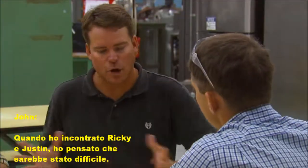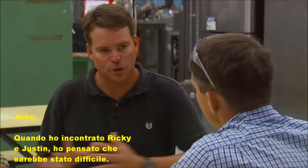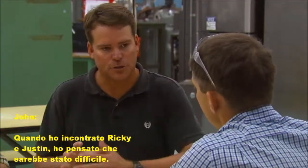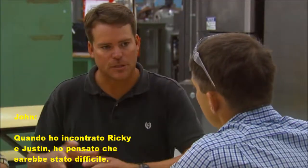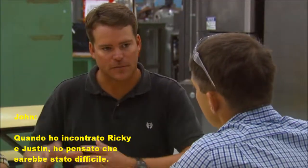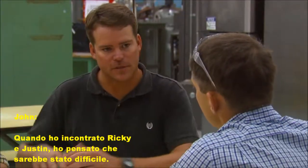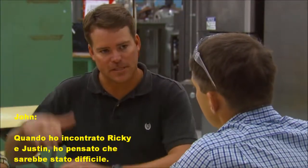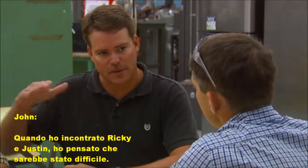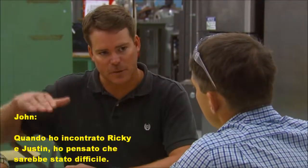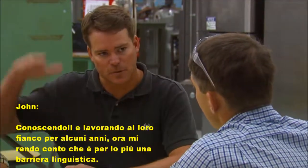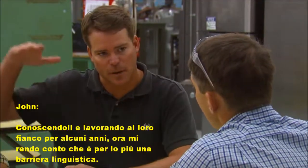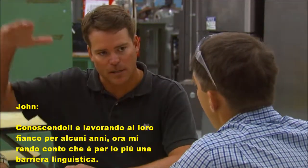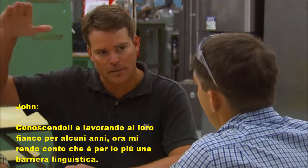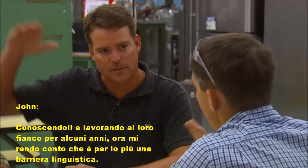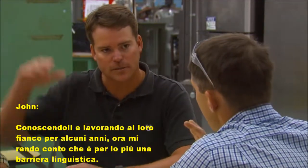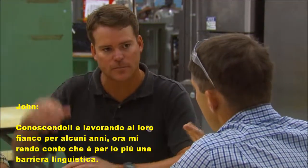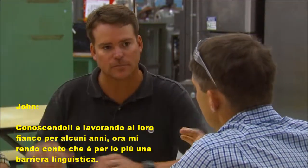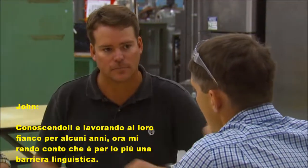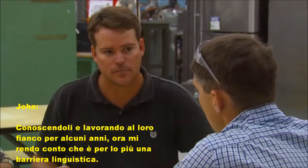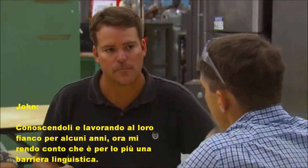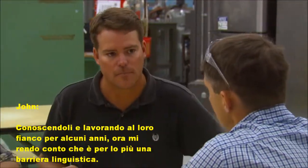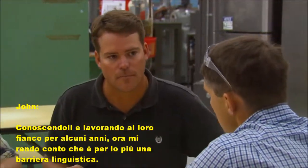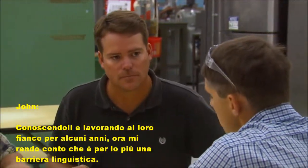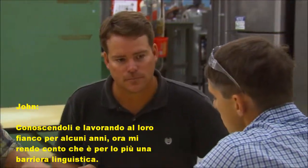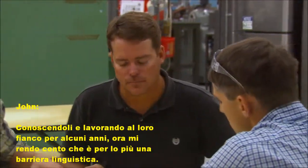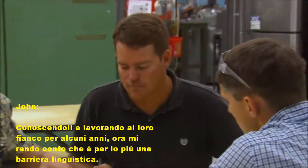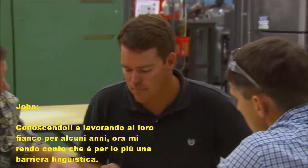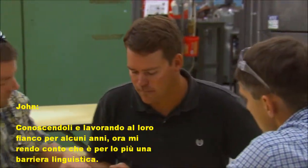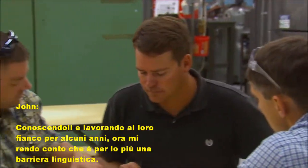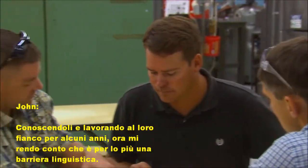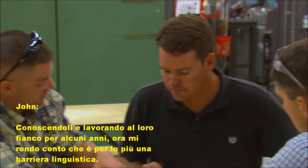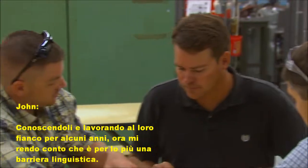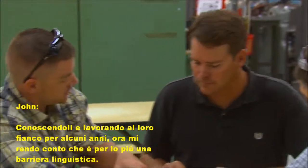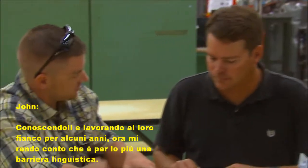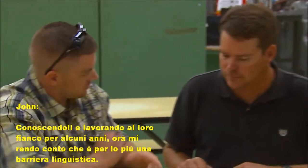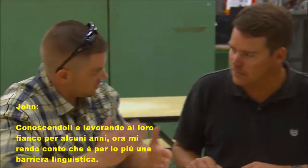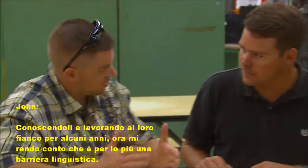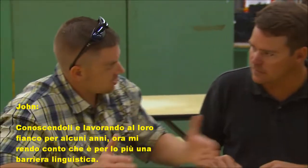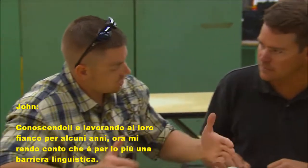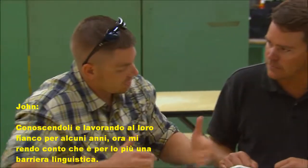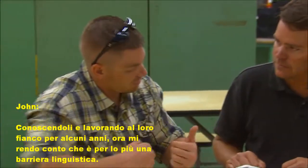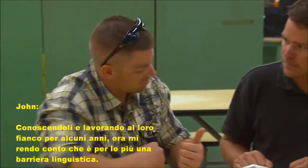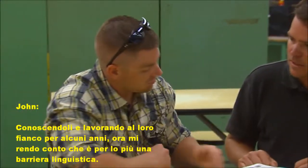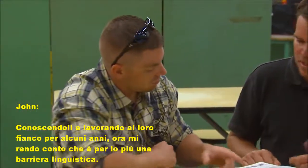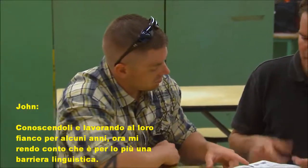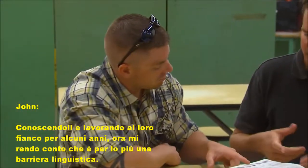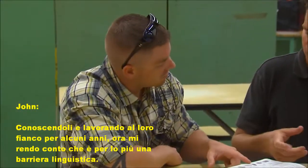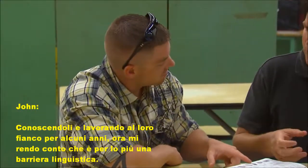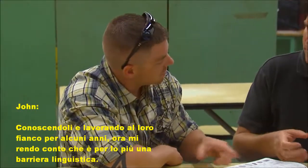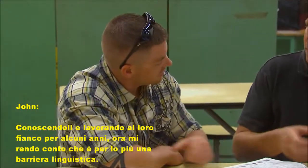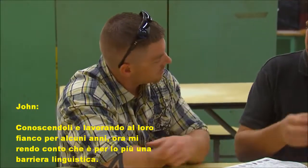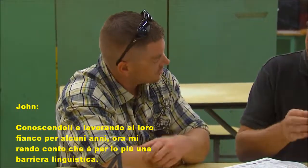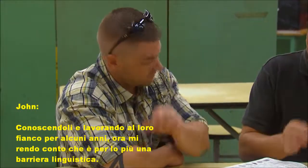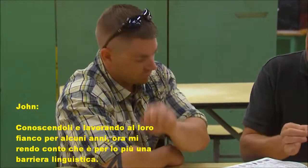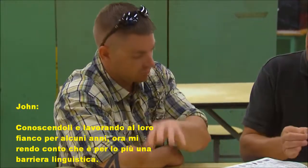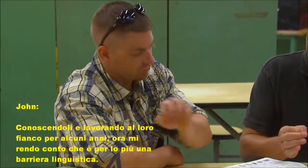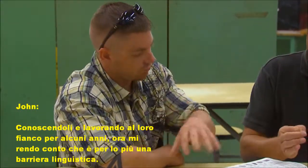would be difficult. Getting to know them and working side by side with them for a few years now, I realize it's mostly a language barrier. The rest of the